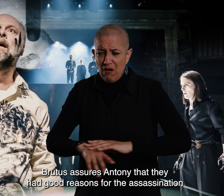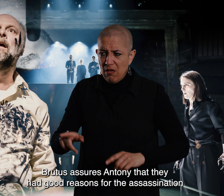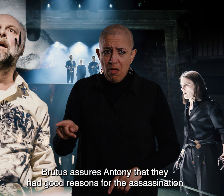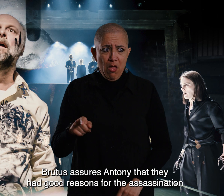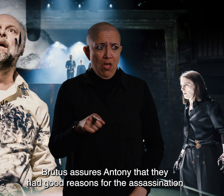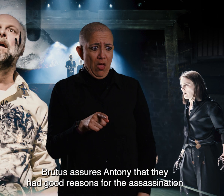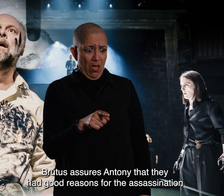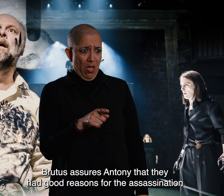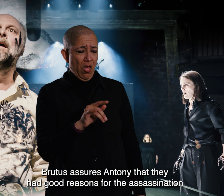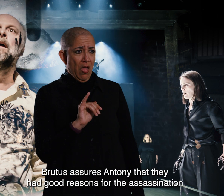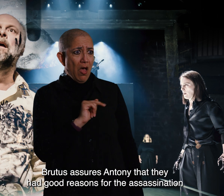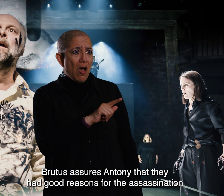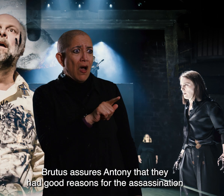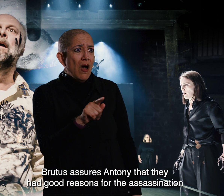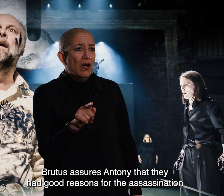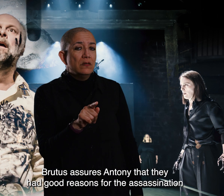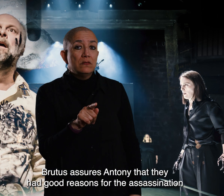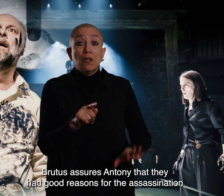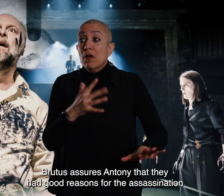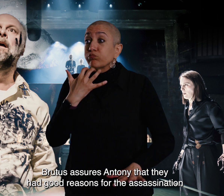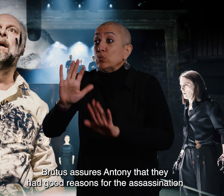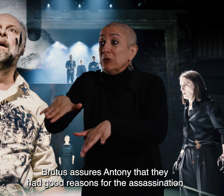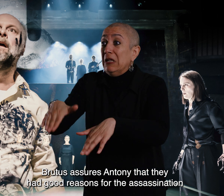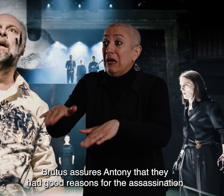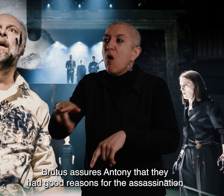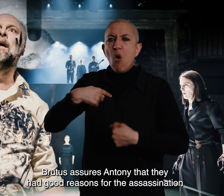Brutus assures Antony that they had good reasons for the assassination